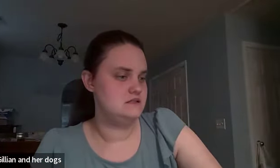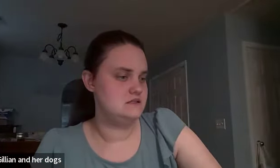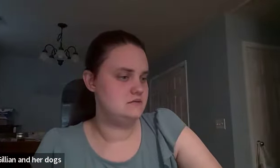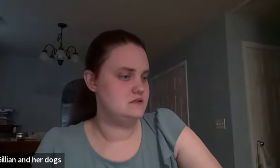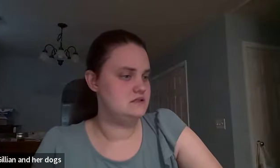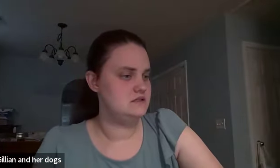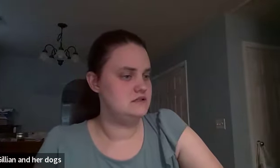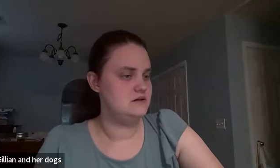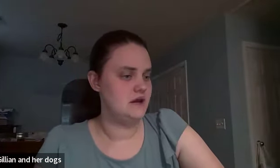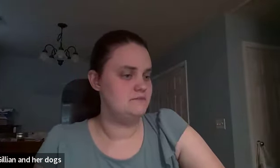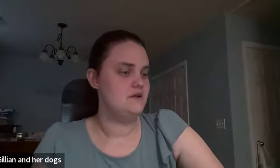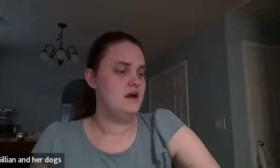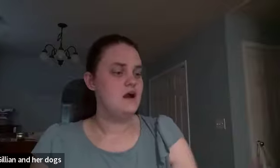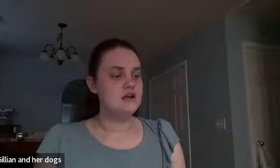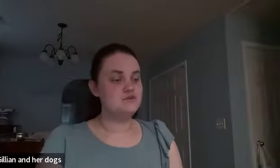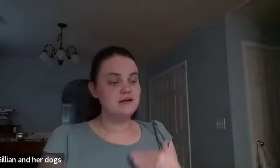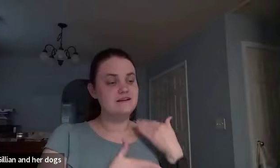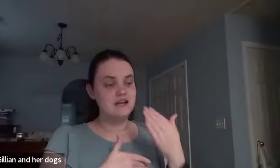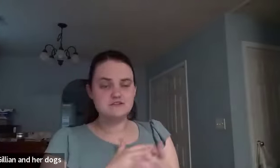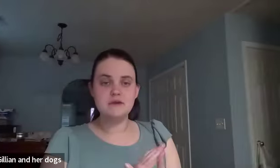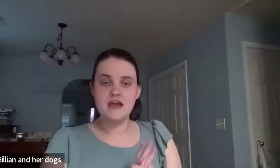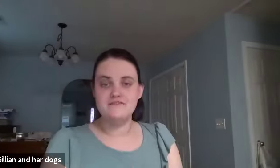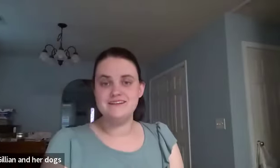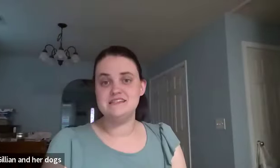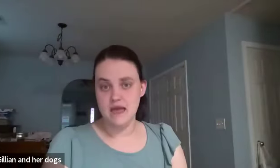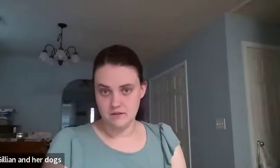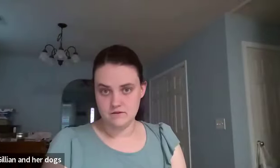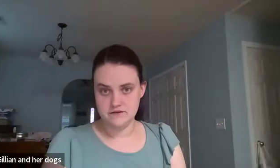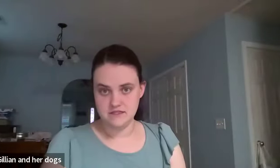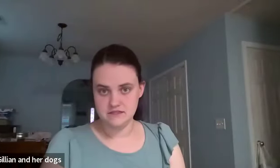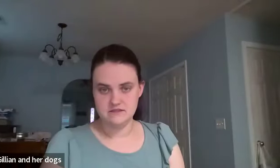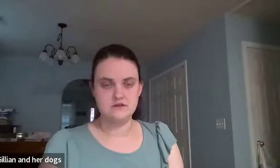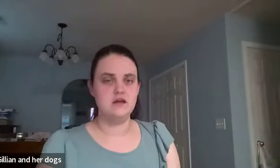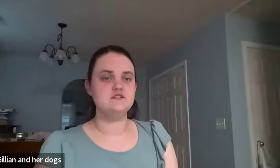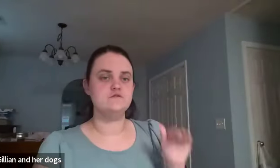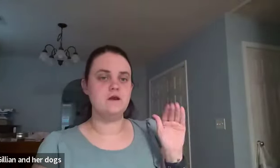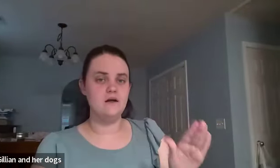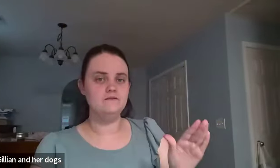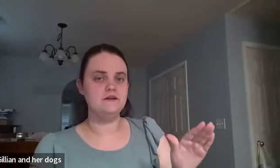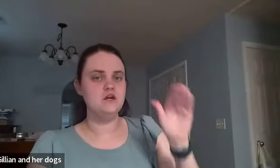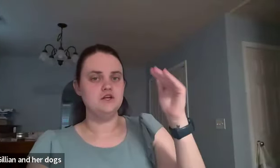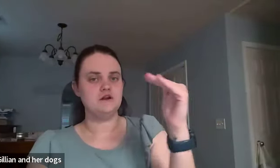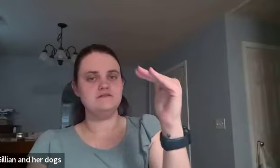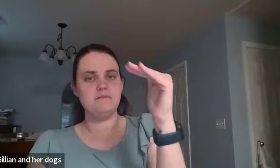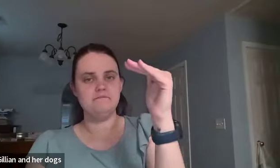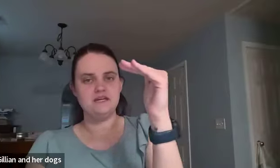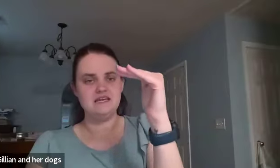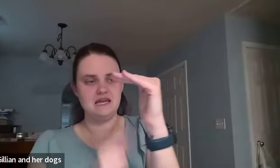let's see, where's the left? There we go. All right, so our next one we have is elephant. Okay, so for elephant, you're gonna have that bent